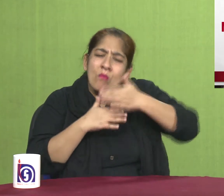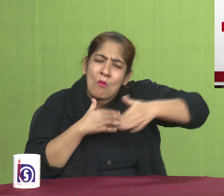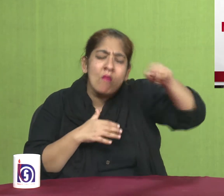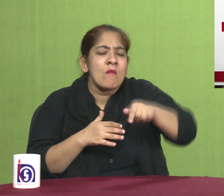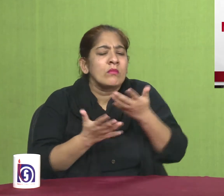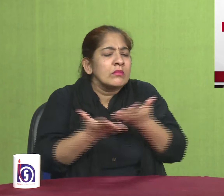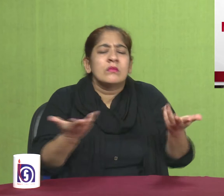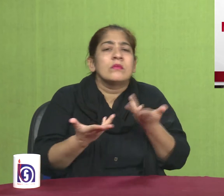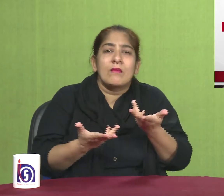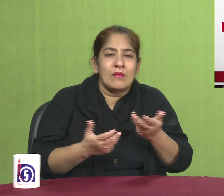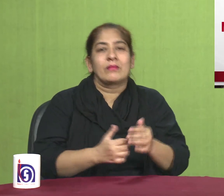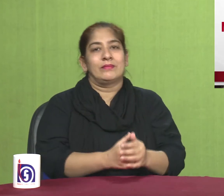raising long-term finance.